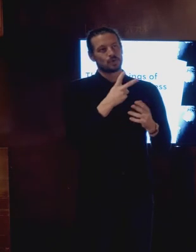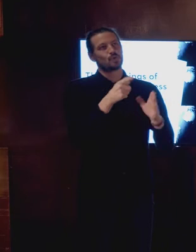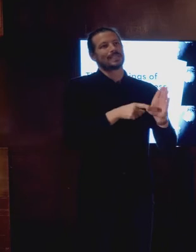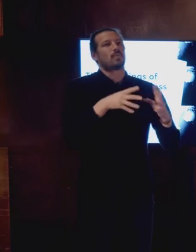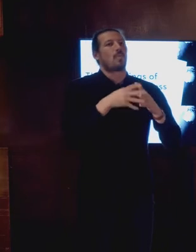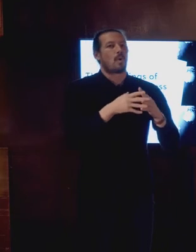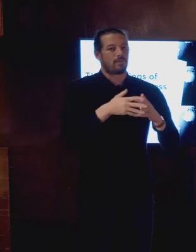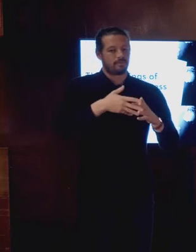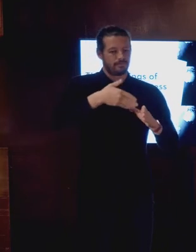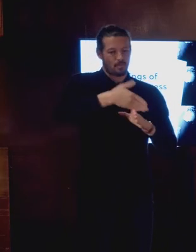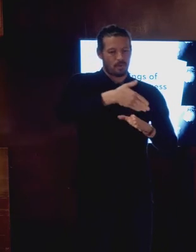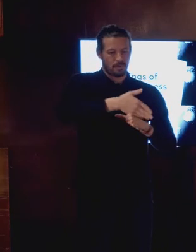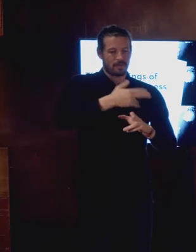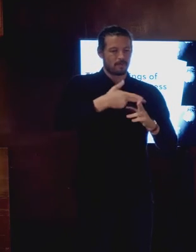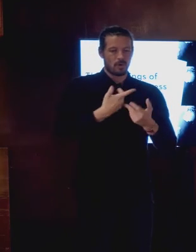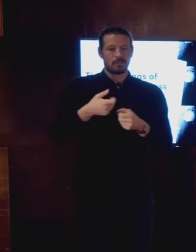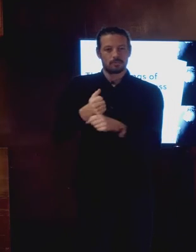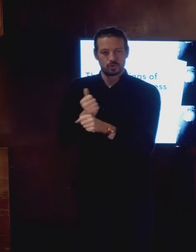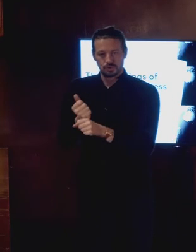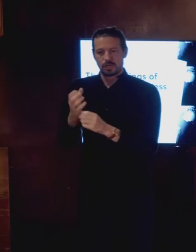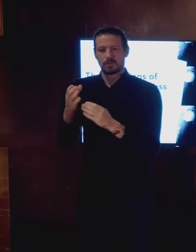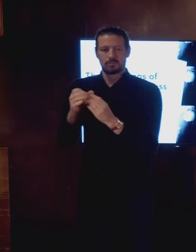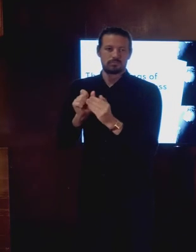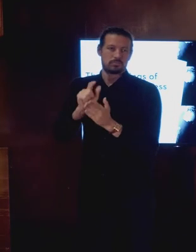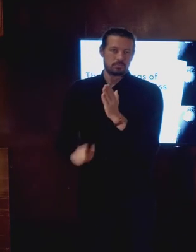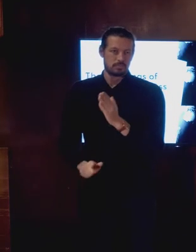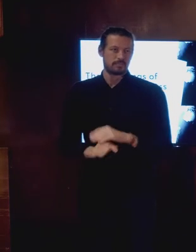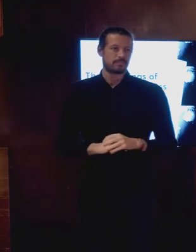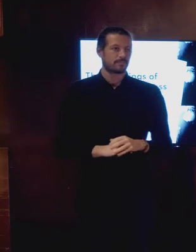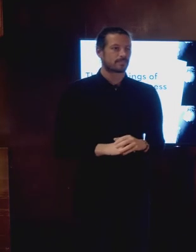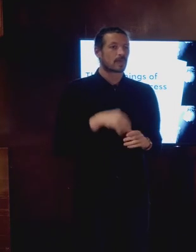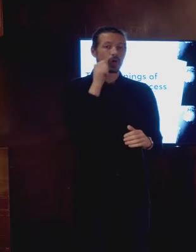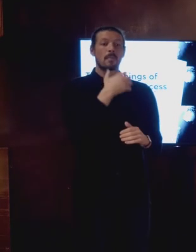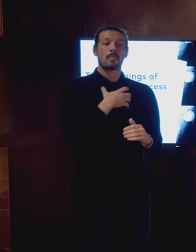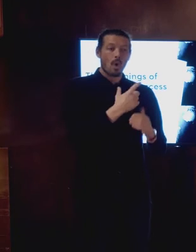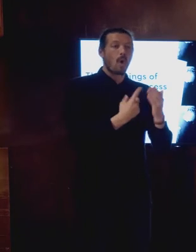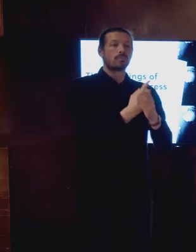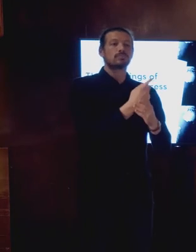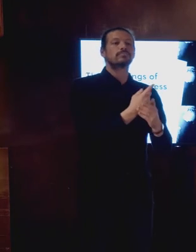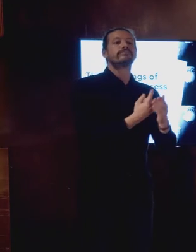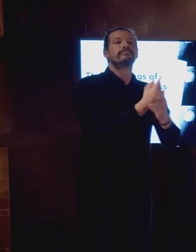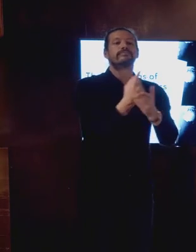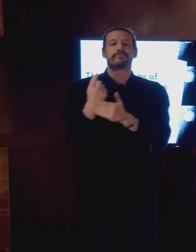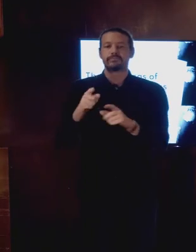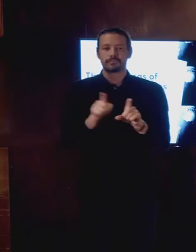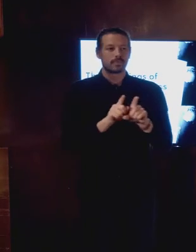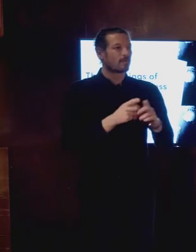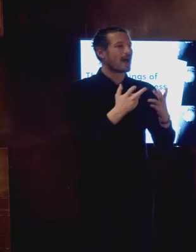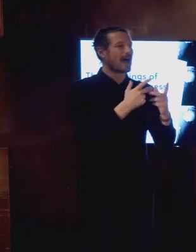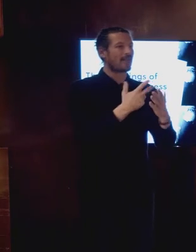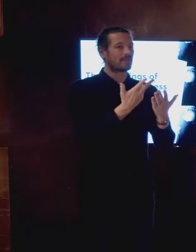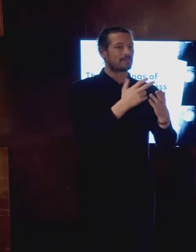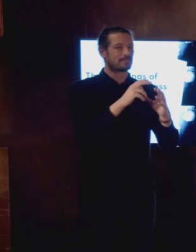to and a producer that is disabled. And I know that there's other opportunities that have gone to other arts organisations like